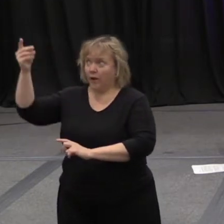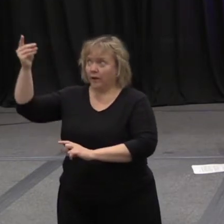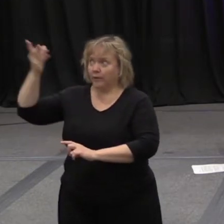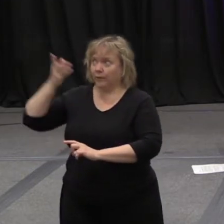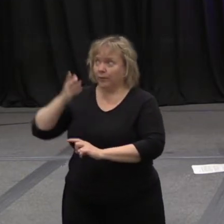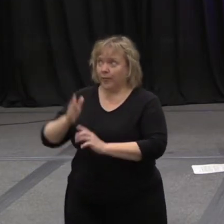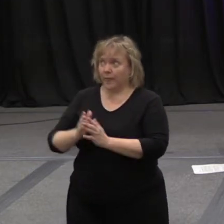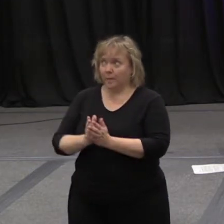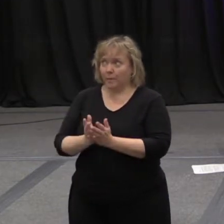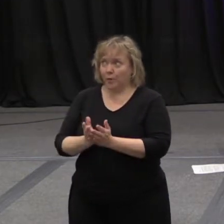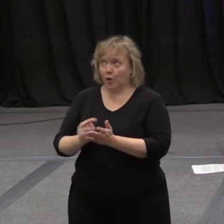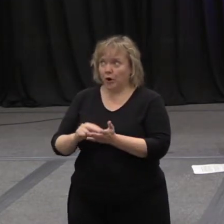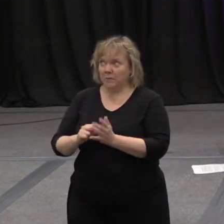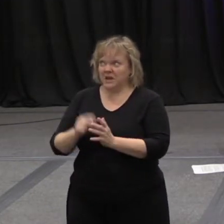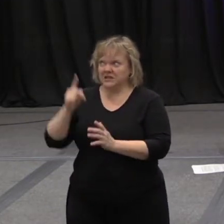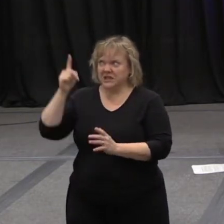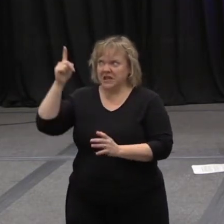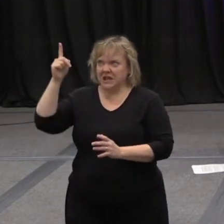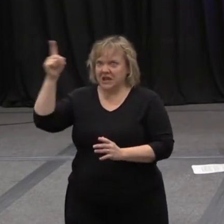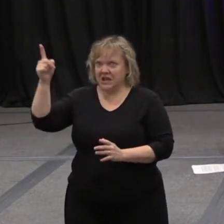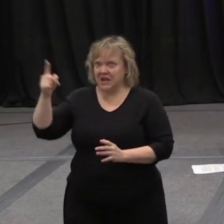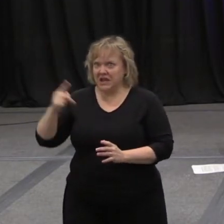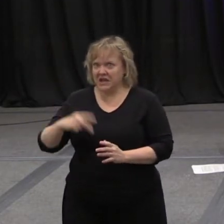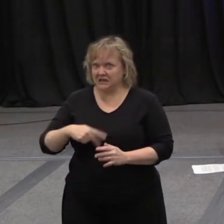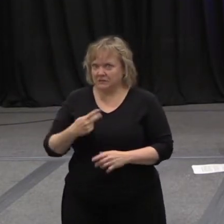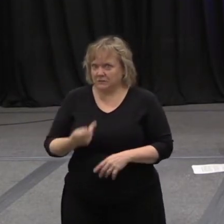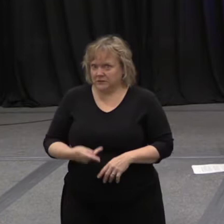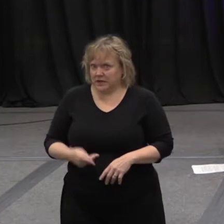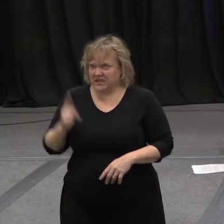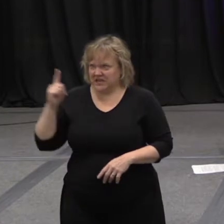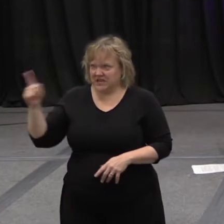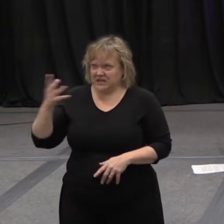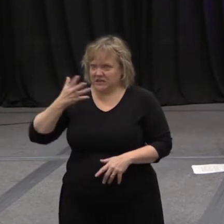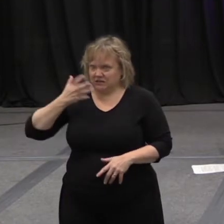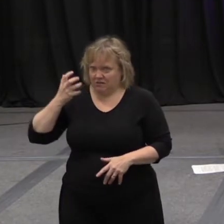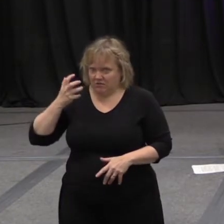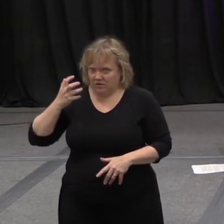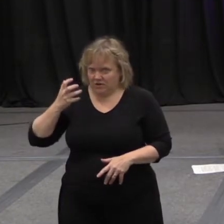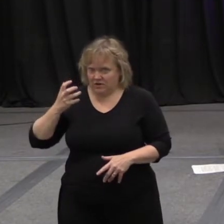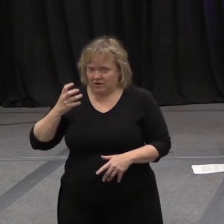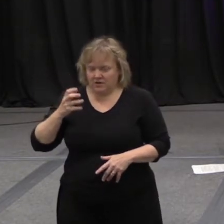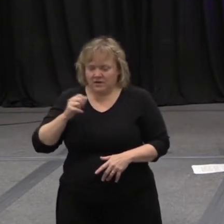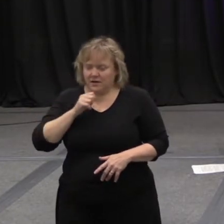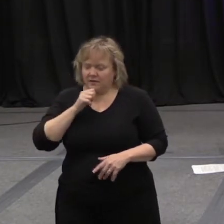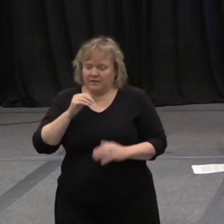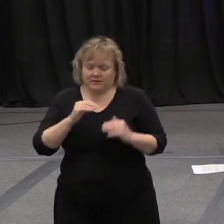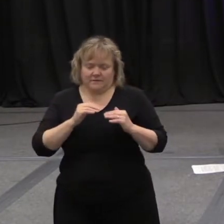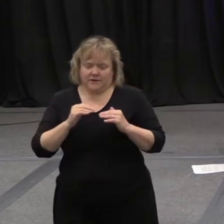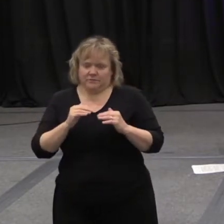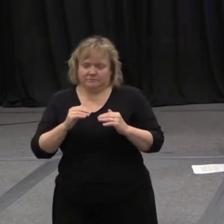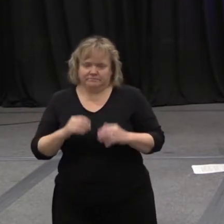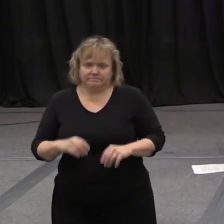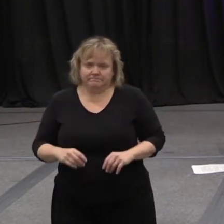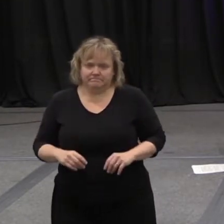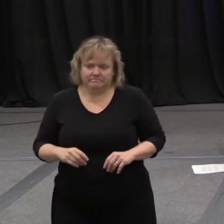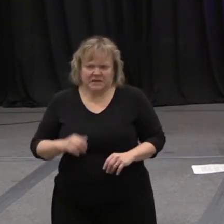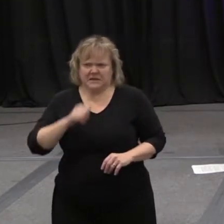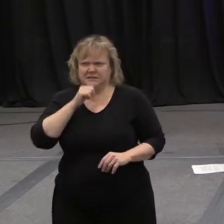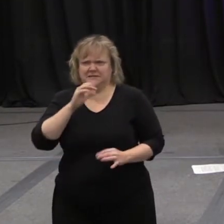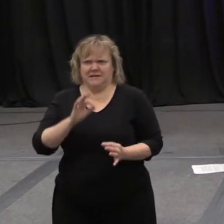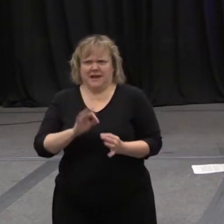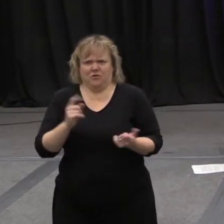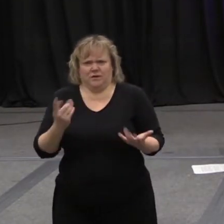my fear. It's not my insecurity. So, and that's not really fair, and that's not really accurate.